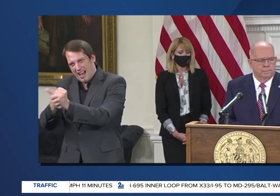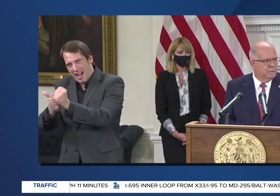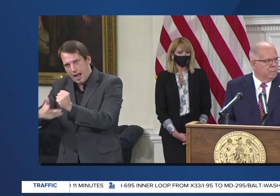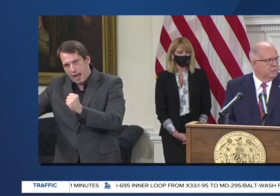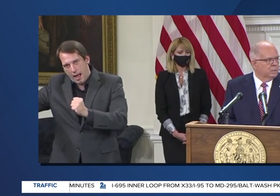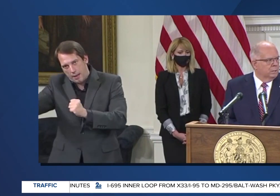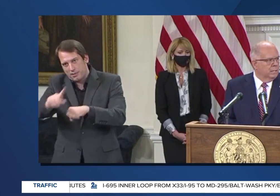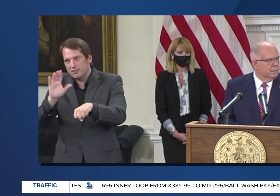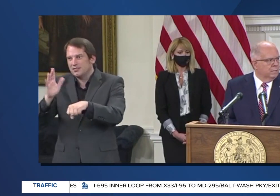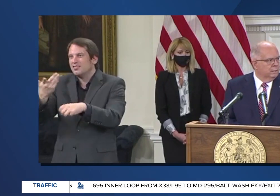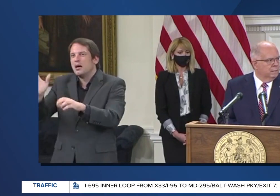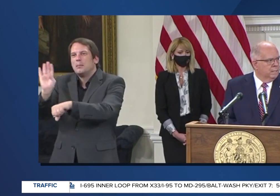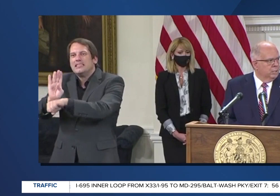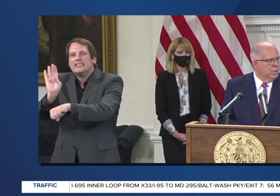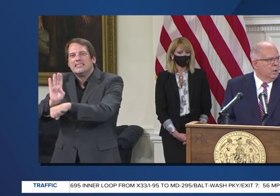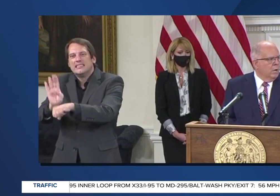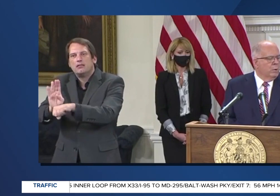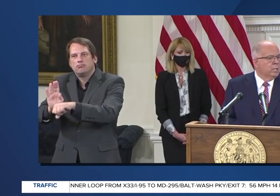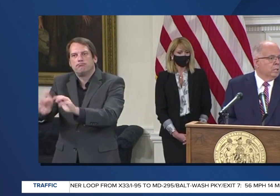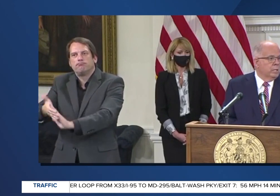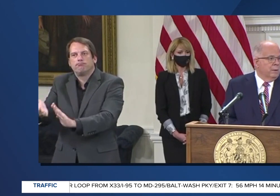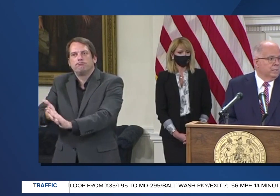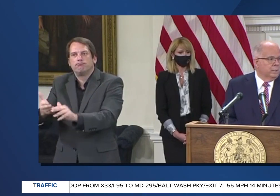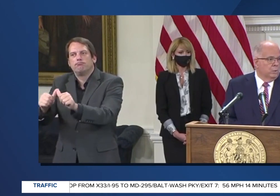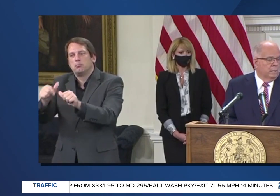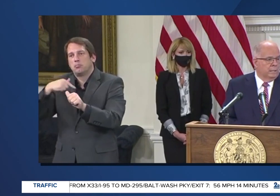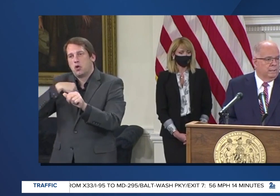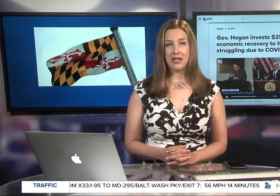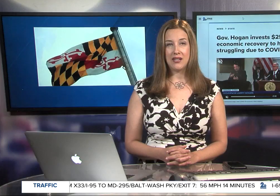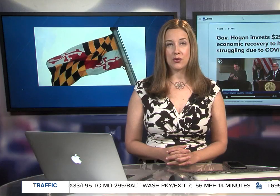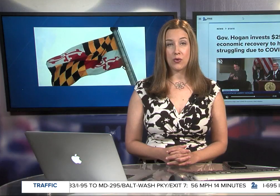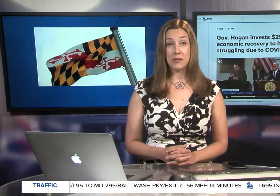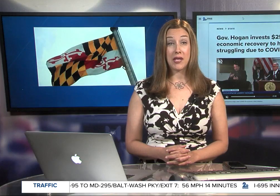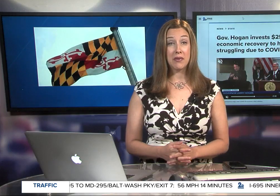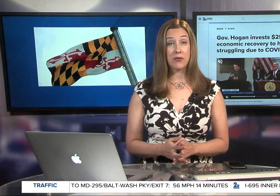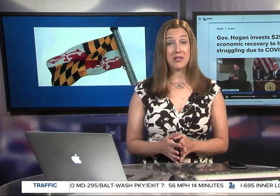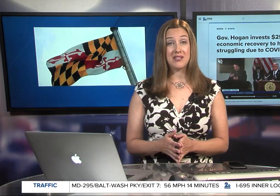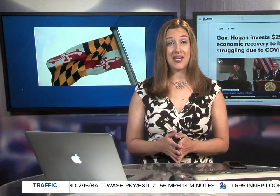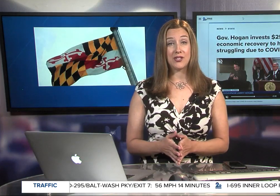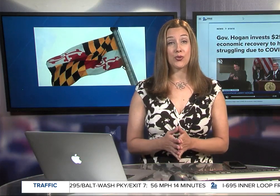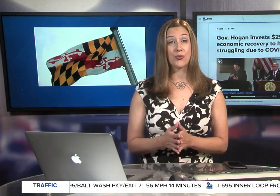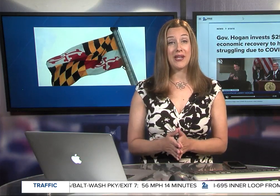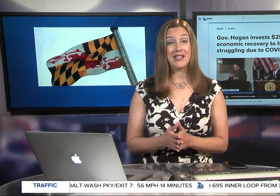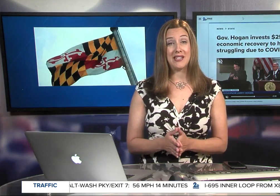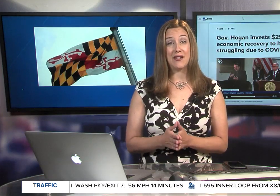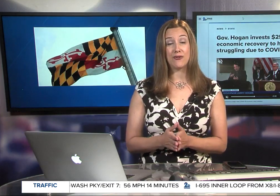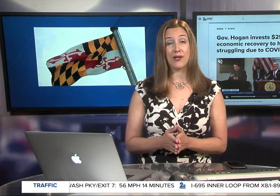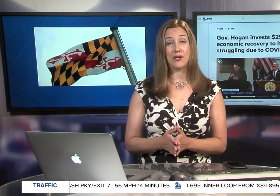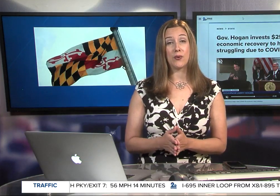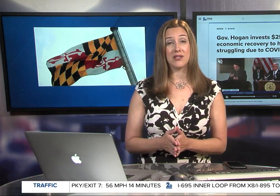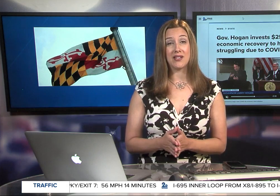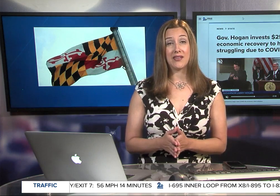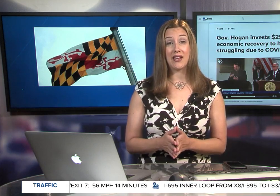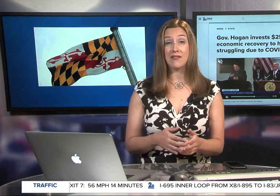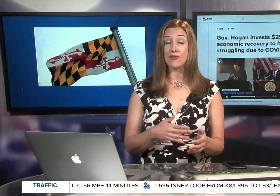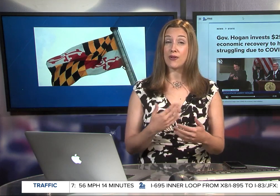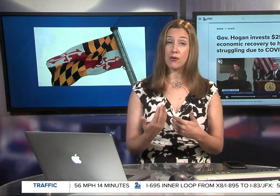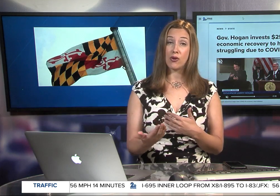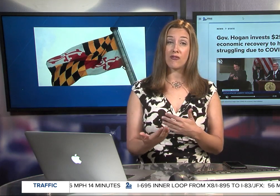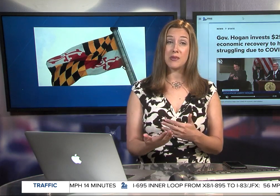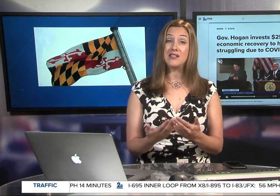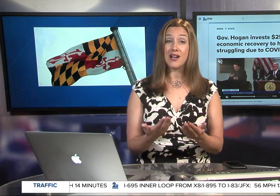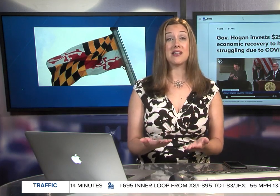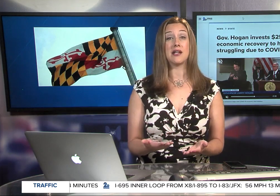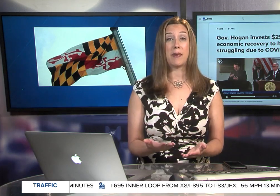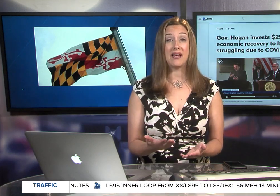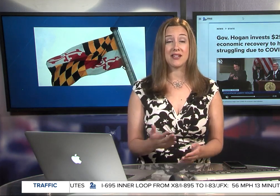of the metrics on the health side. And this money is going to be coming from the state's rainy day fund. And Hogan said that if the